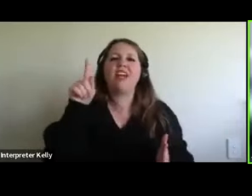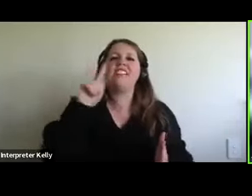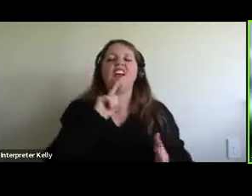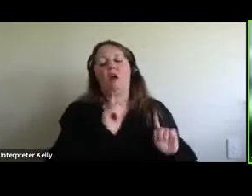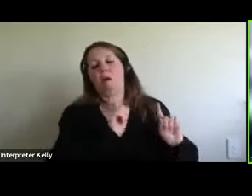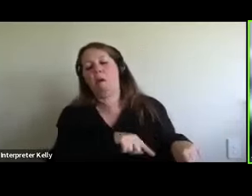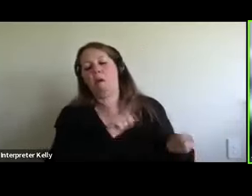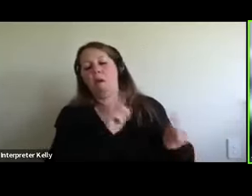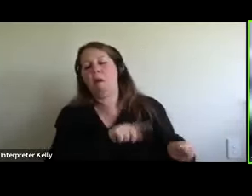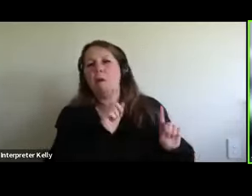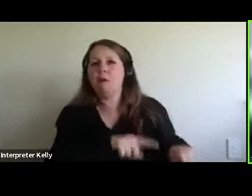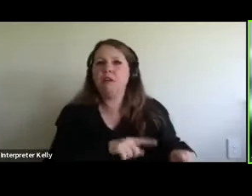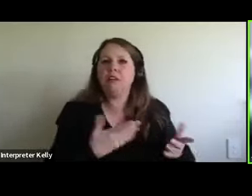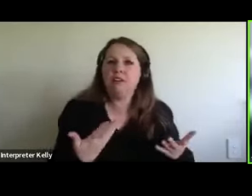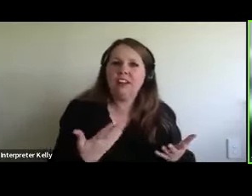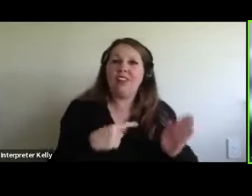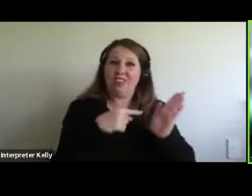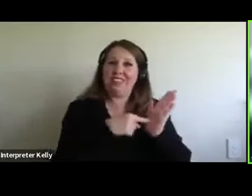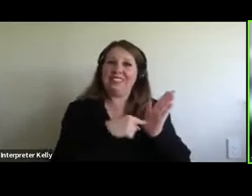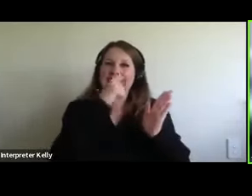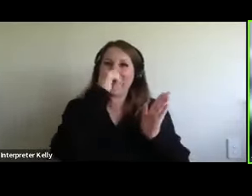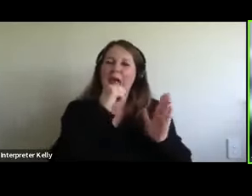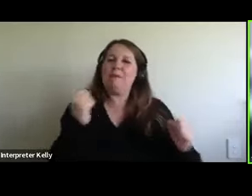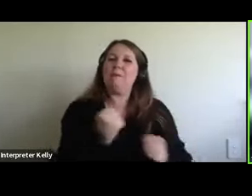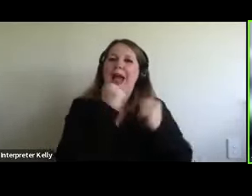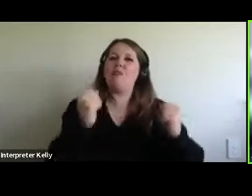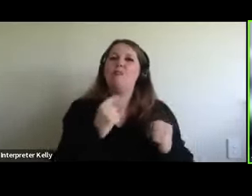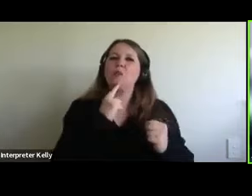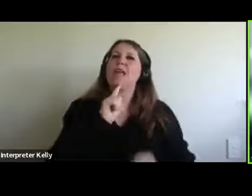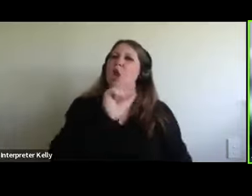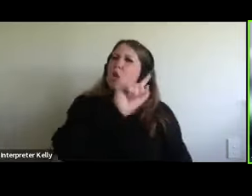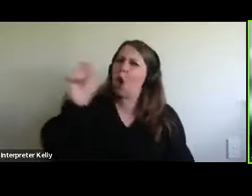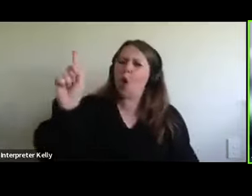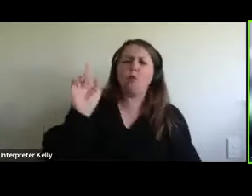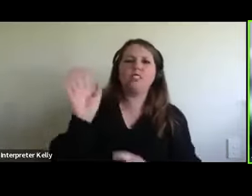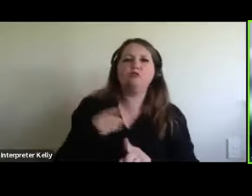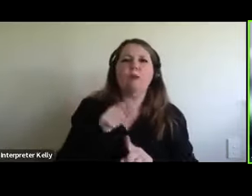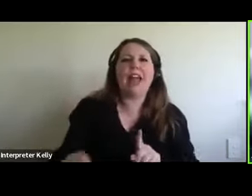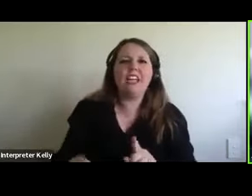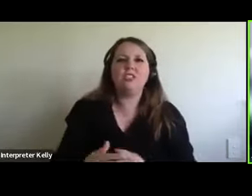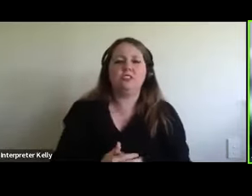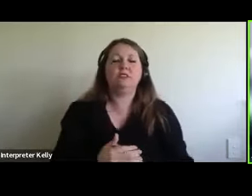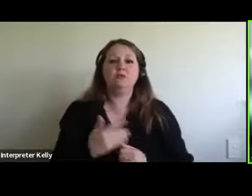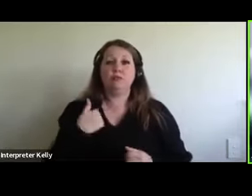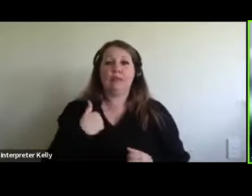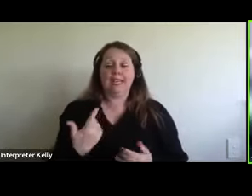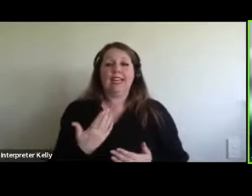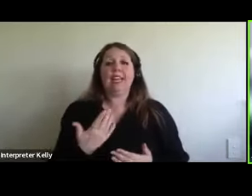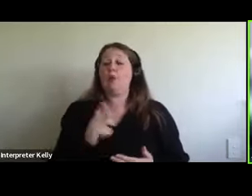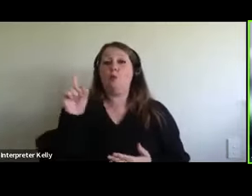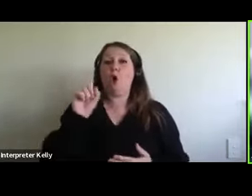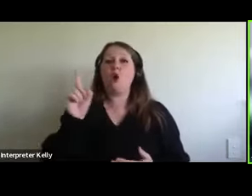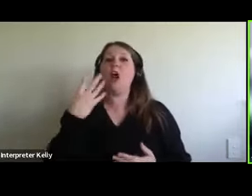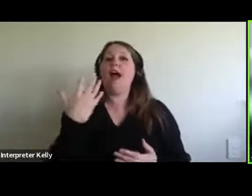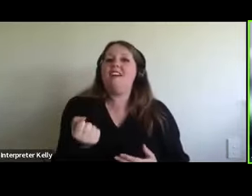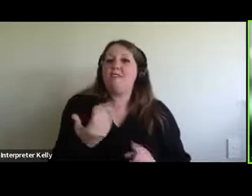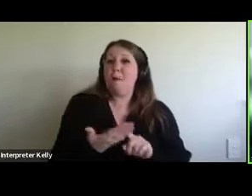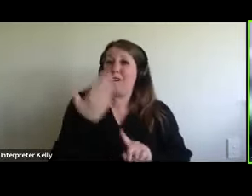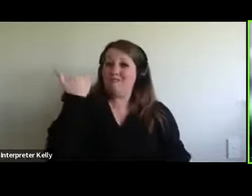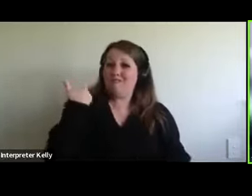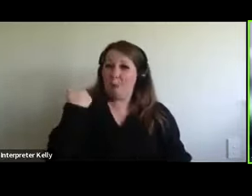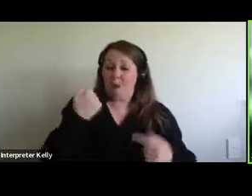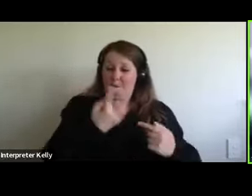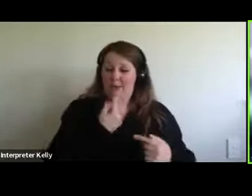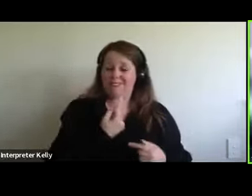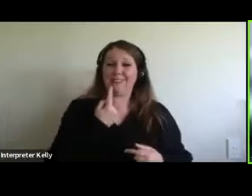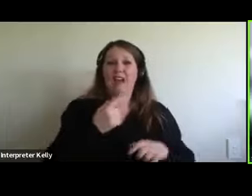in this country. I am immense legal battle with Immigration New Zealand because of systemic discrimination, systemic barriers